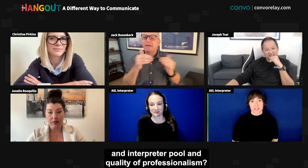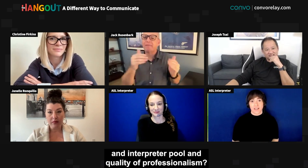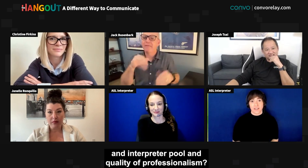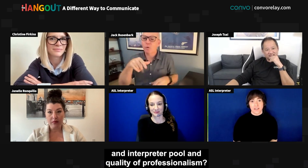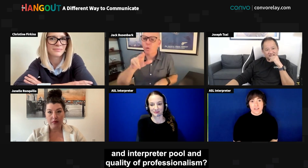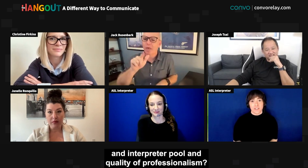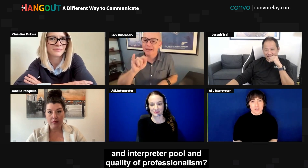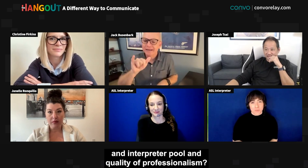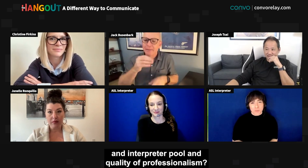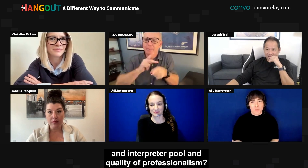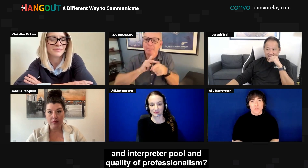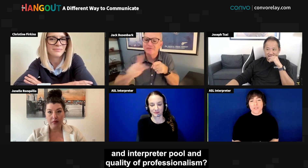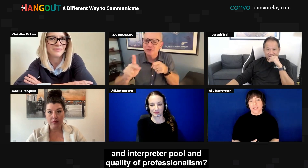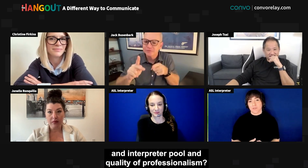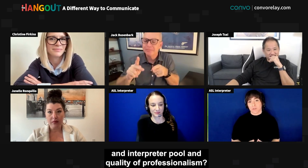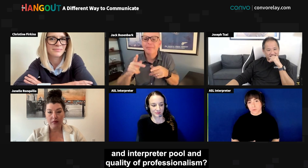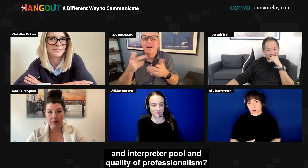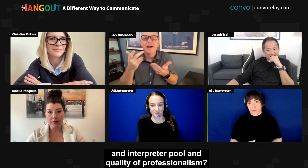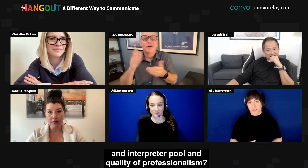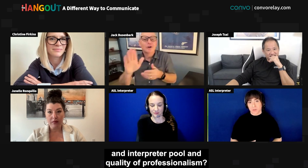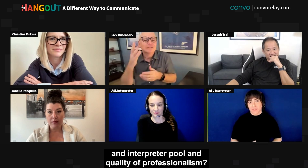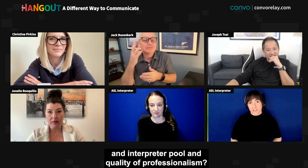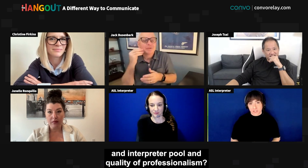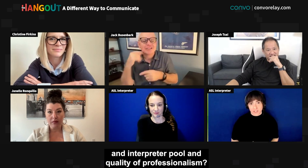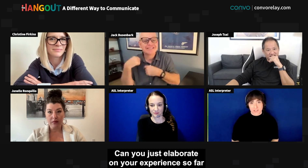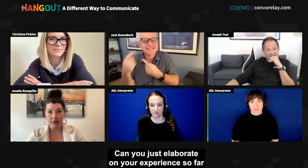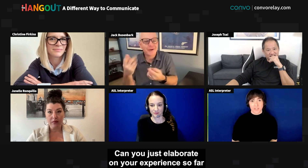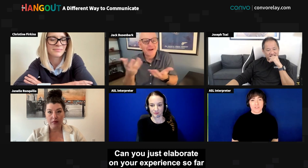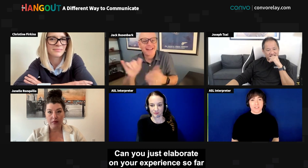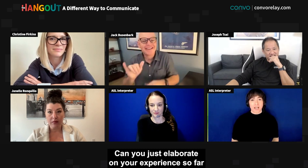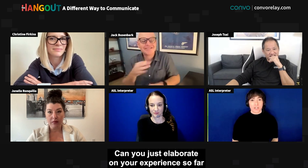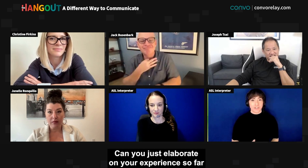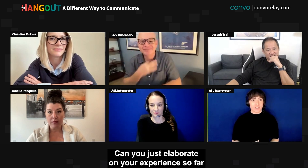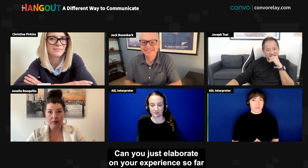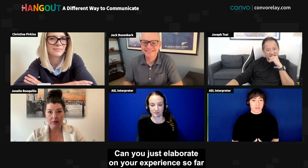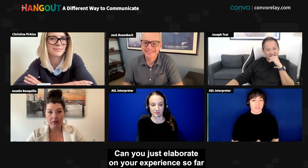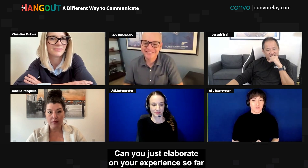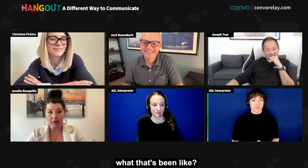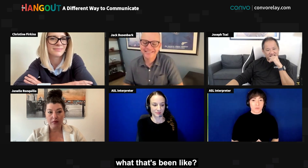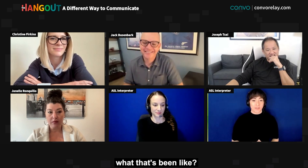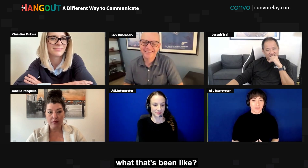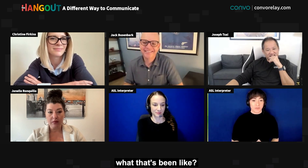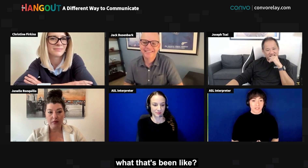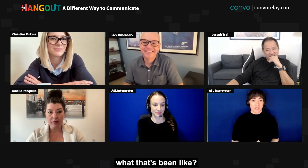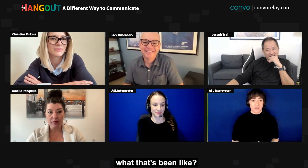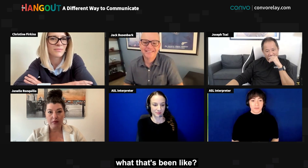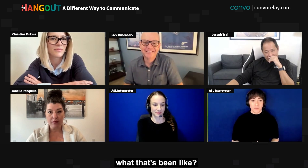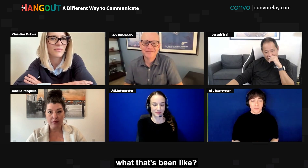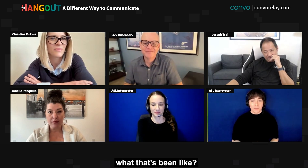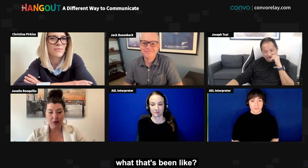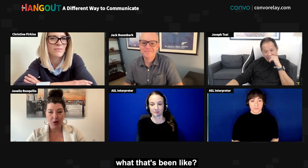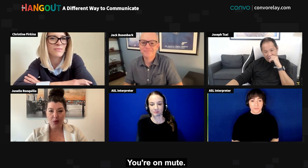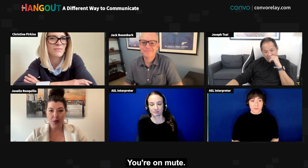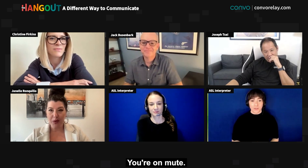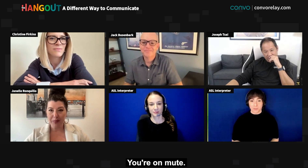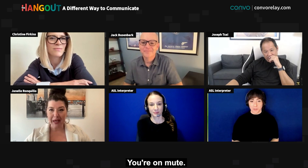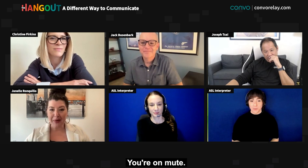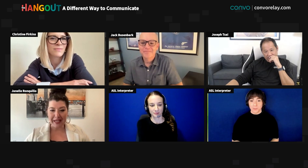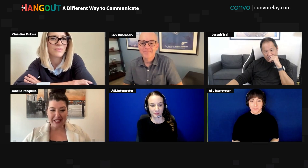and interpreter pool and level quality of professionalism? Can you just elaborate on your experience so far, what that's been like? You're on mute.